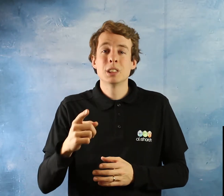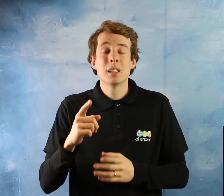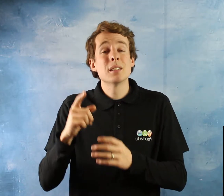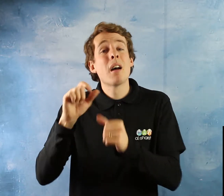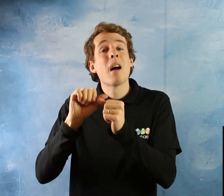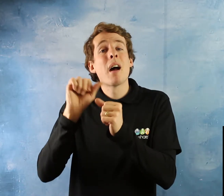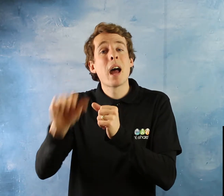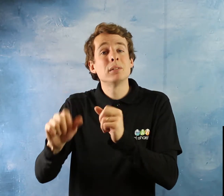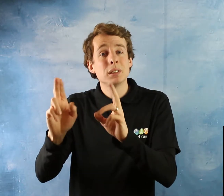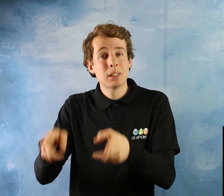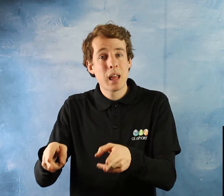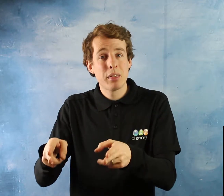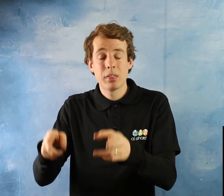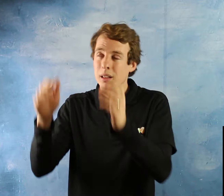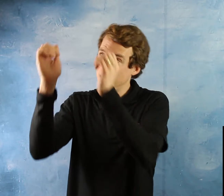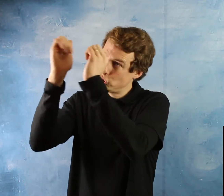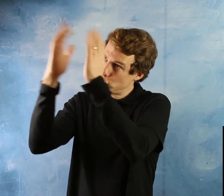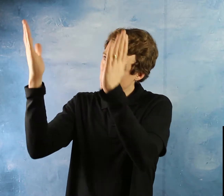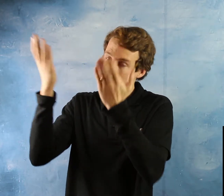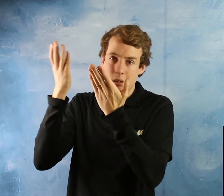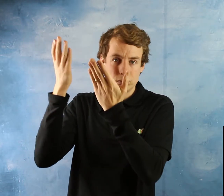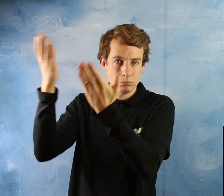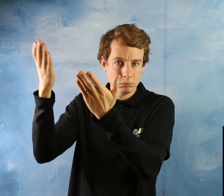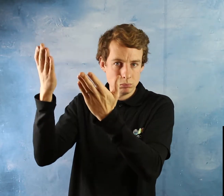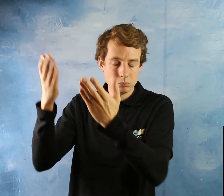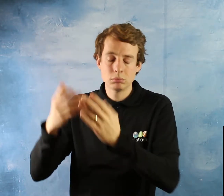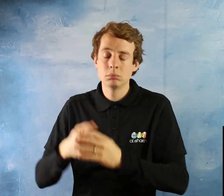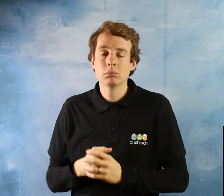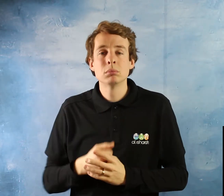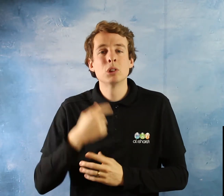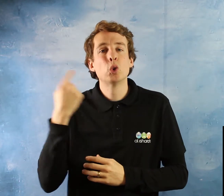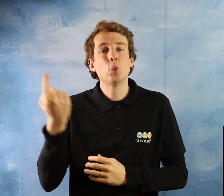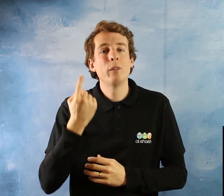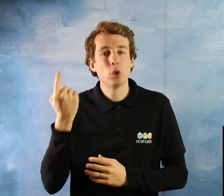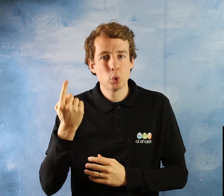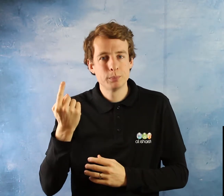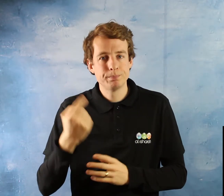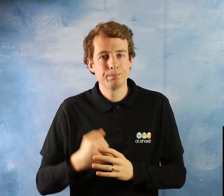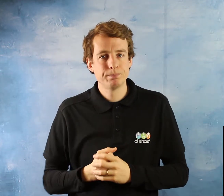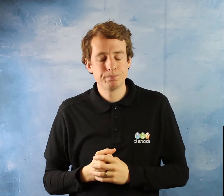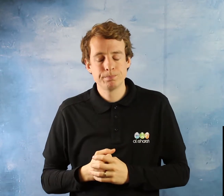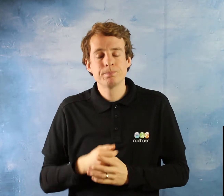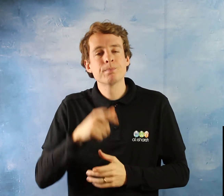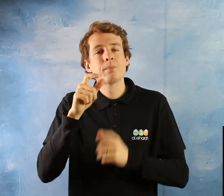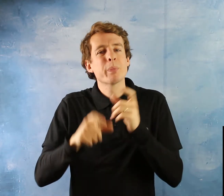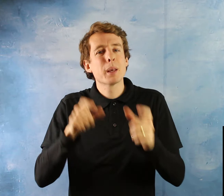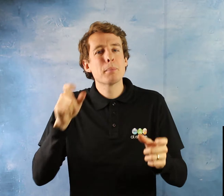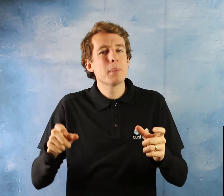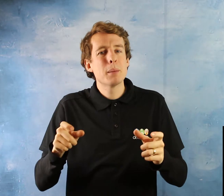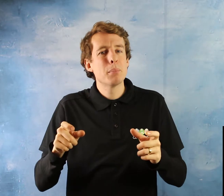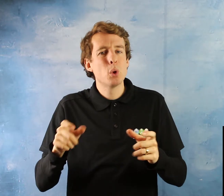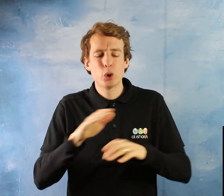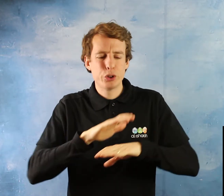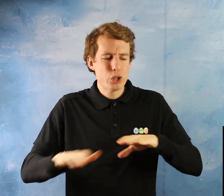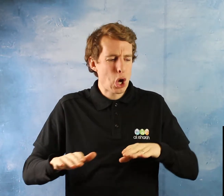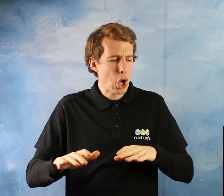is Jannah, which is paradise, we assign to those who do not desire exaltedness upon the